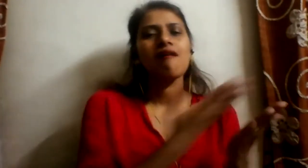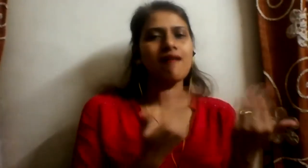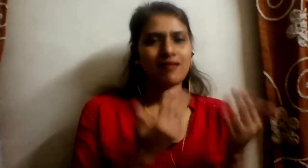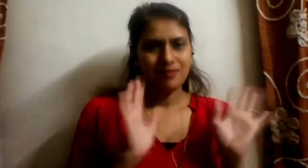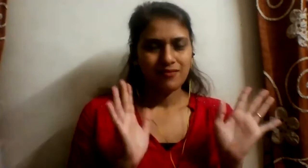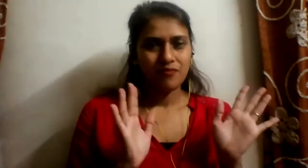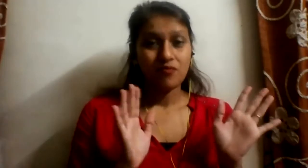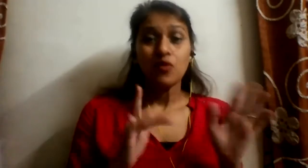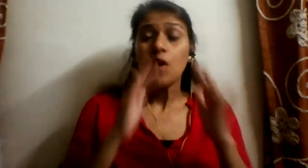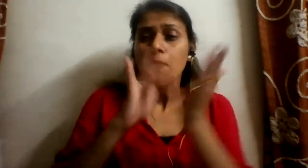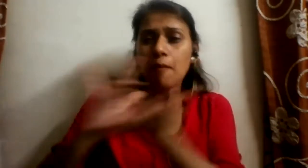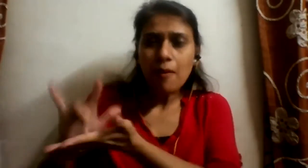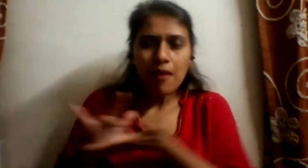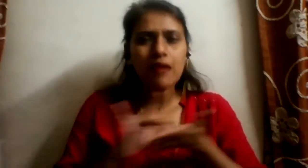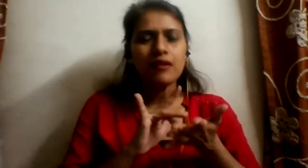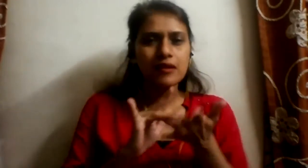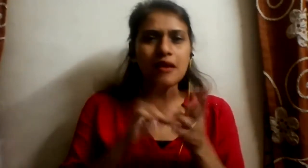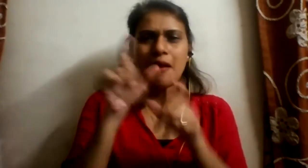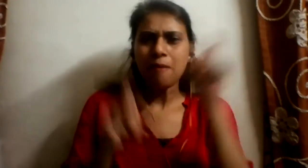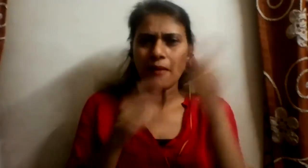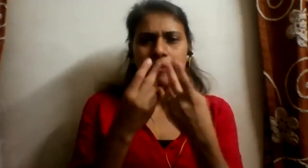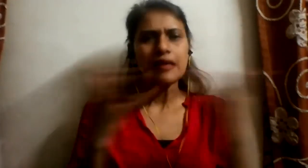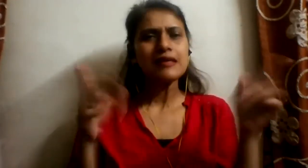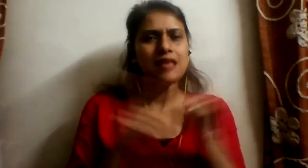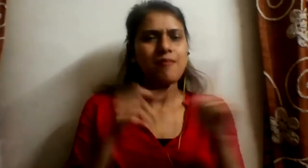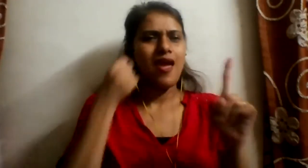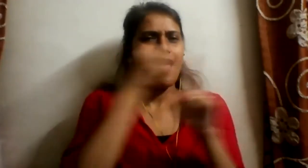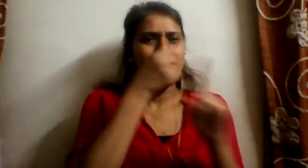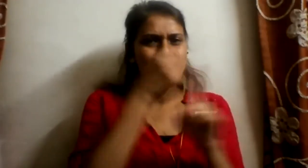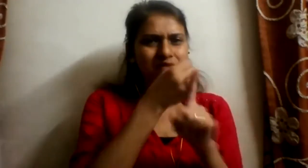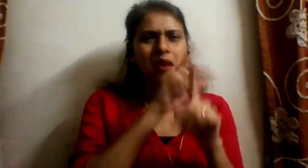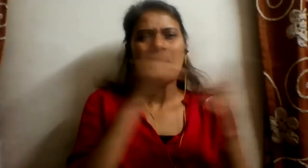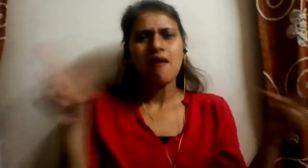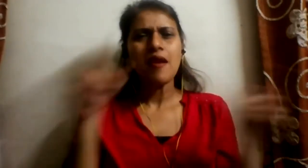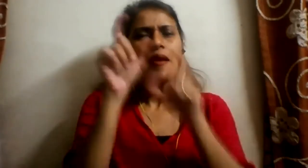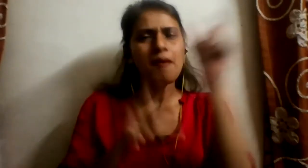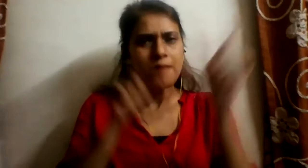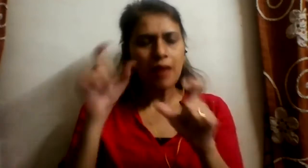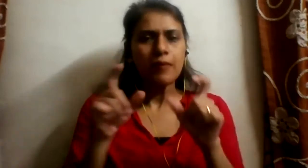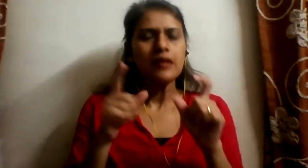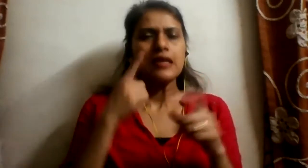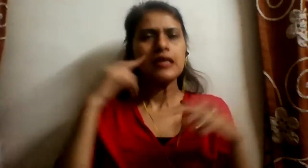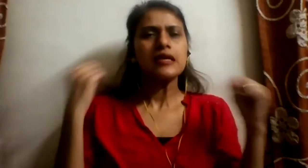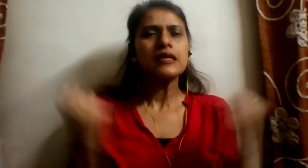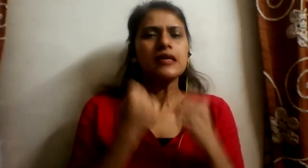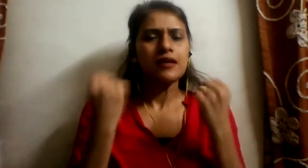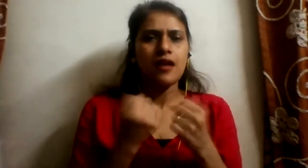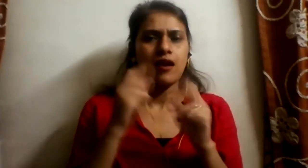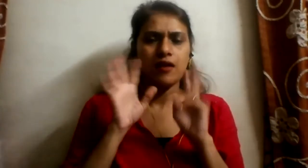area or activists, this is an area where we can definitely look at how do